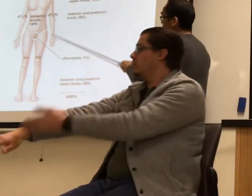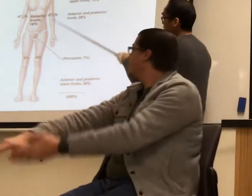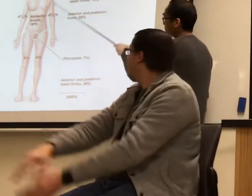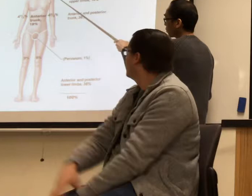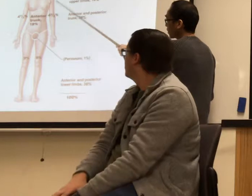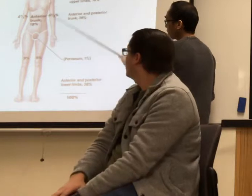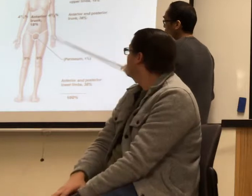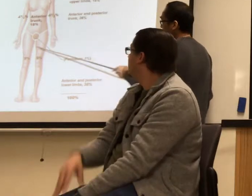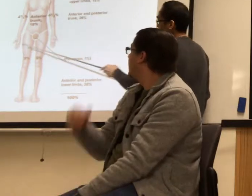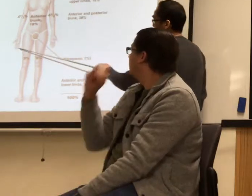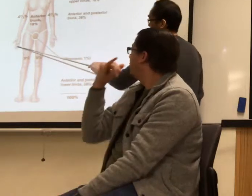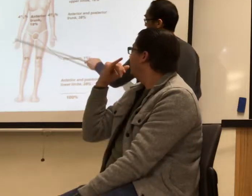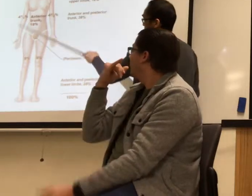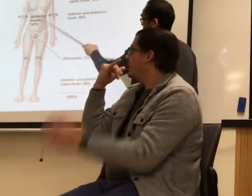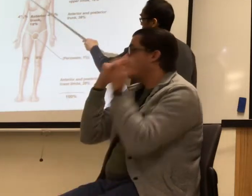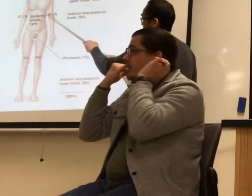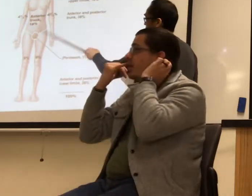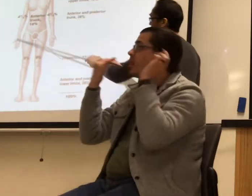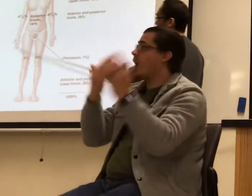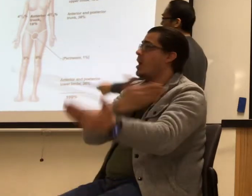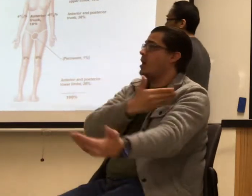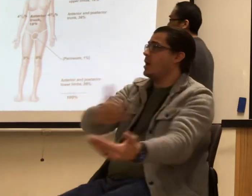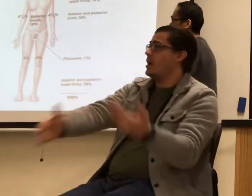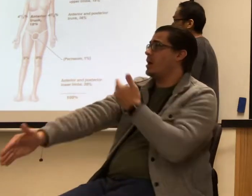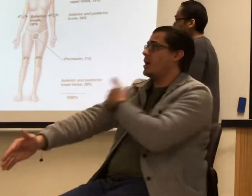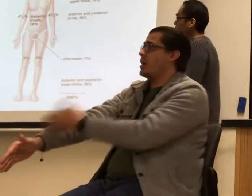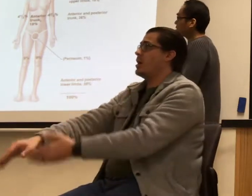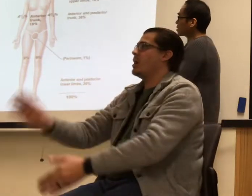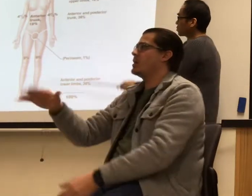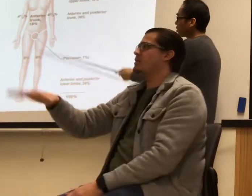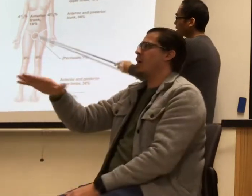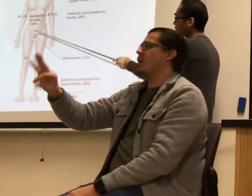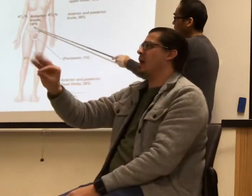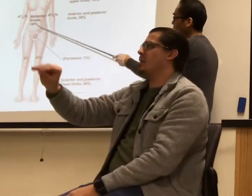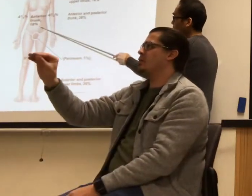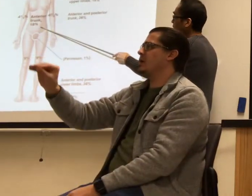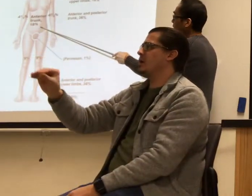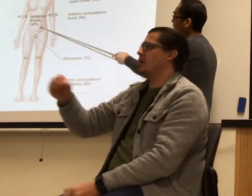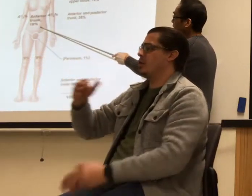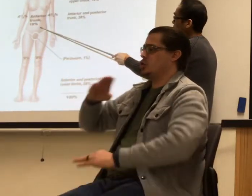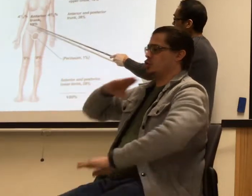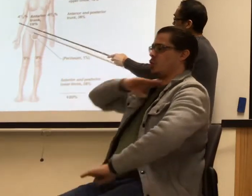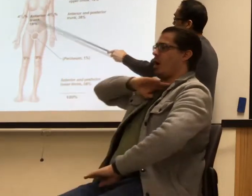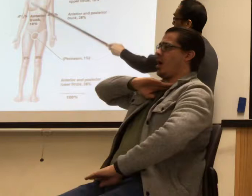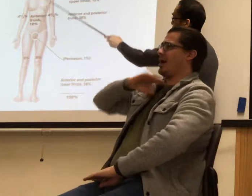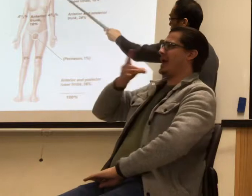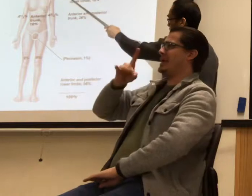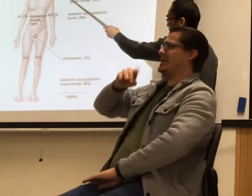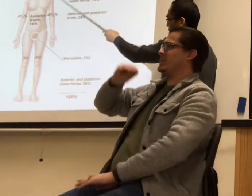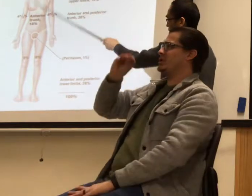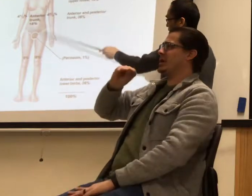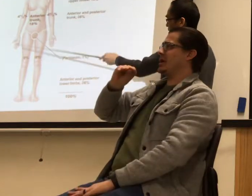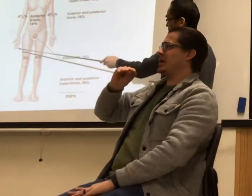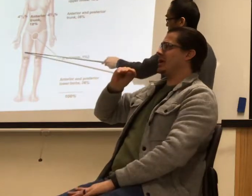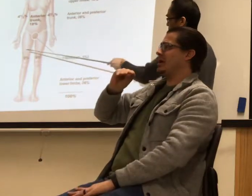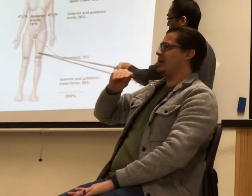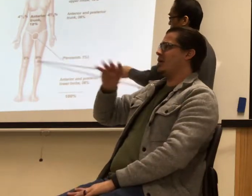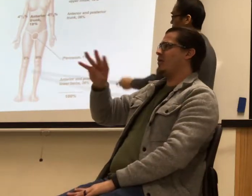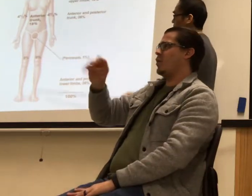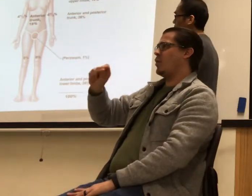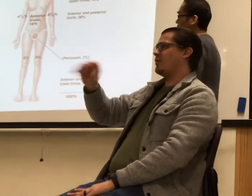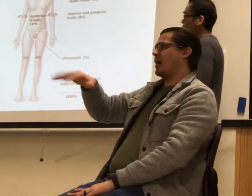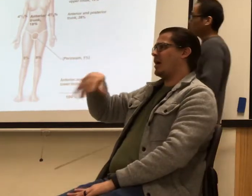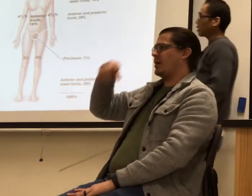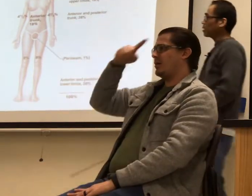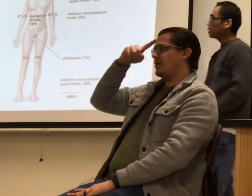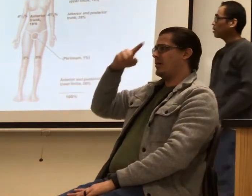If you have lots of burning on both upper extremities, that's about 9% of the body surface. The trunk is about 18%, and 4.5 for the head, 9 and 9